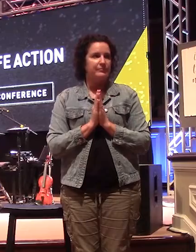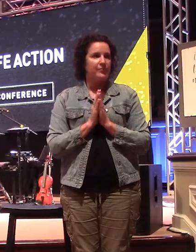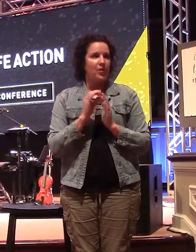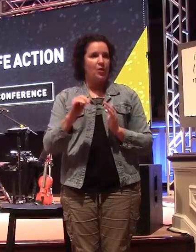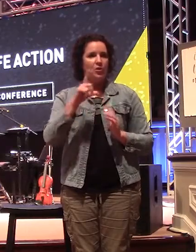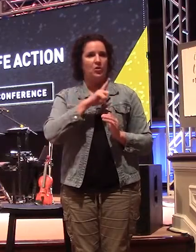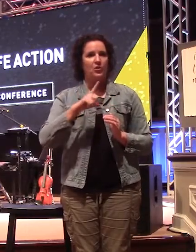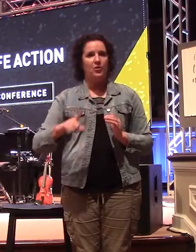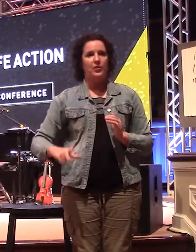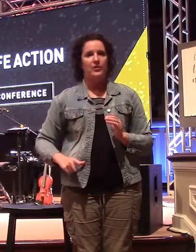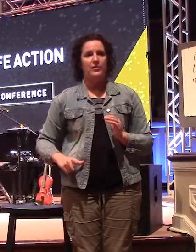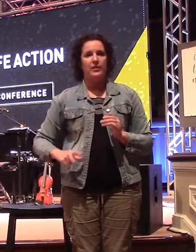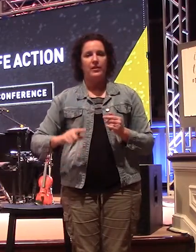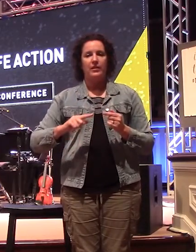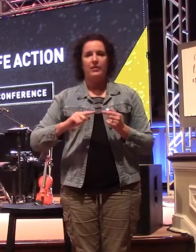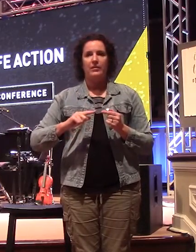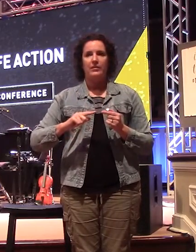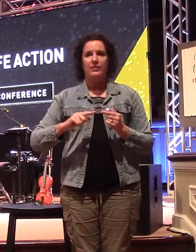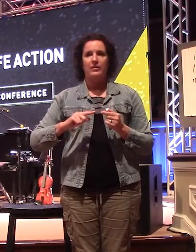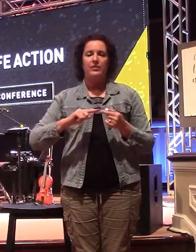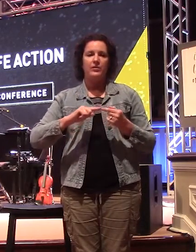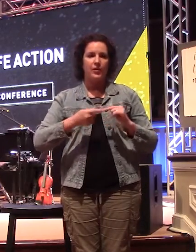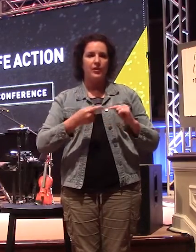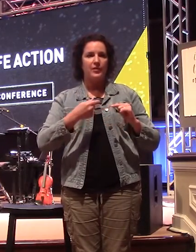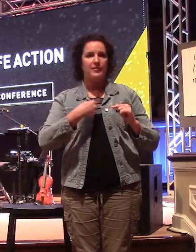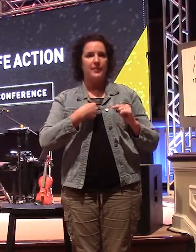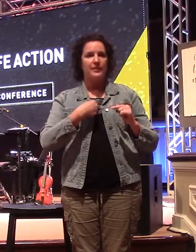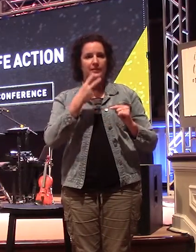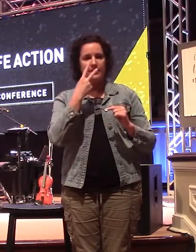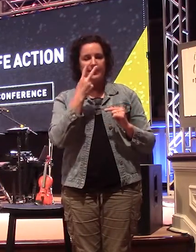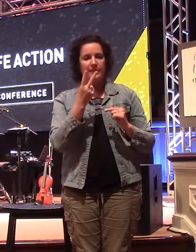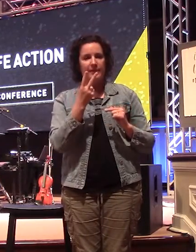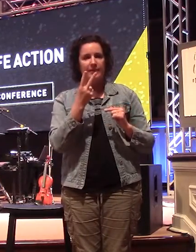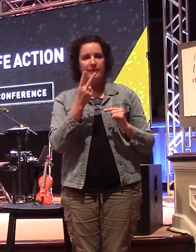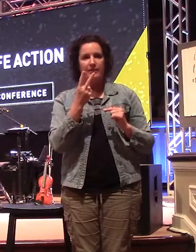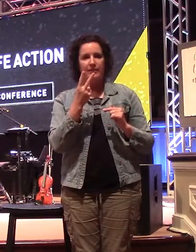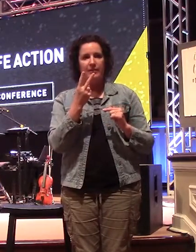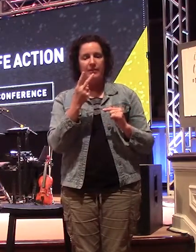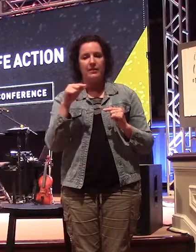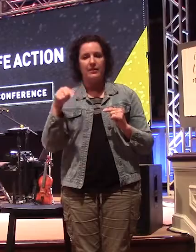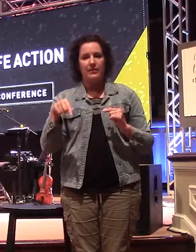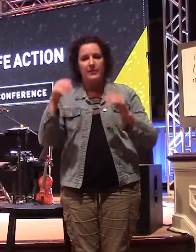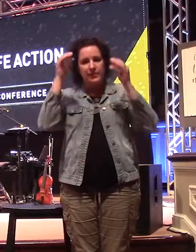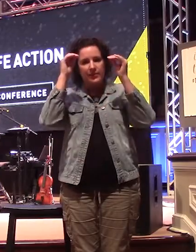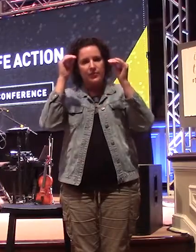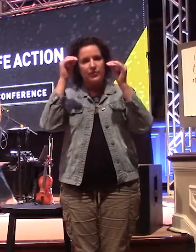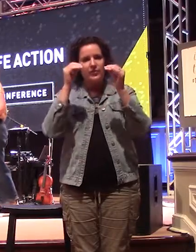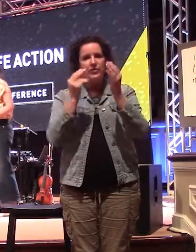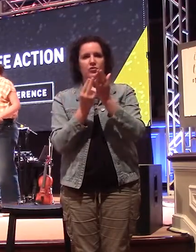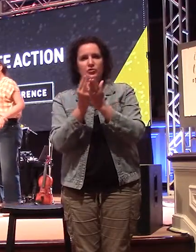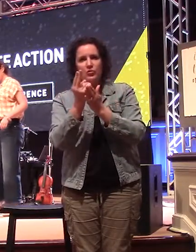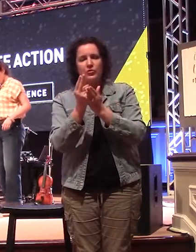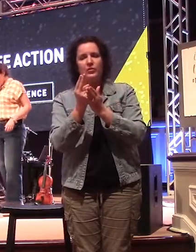Oh Lord, it occurred to me as Steve was teaching us this truth out of your